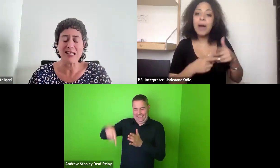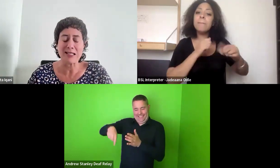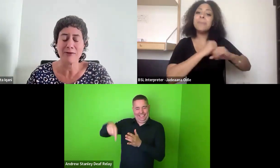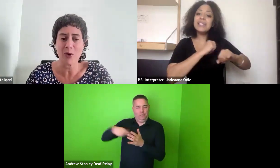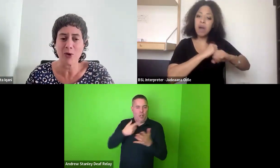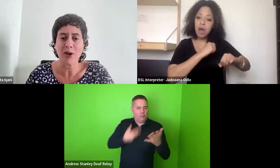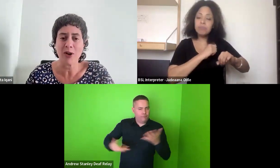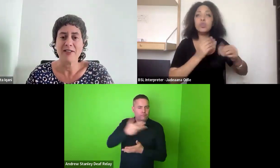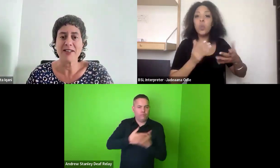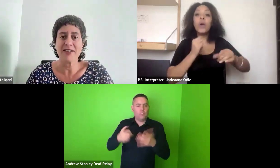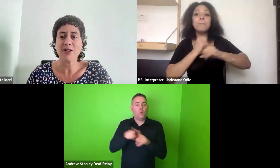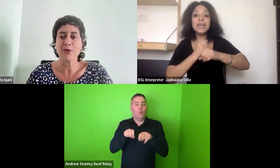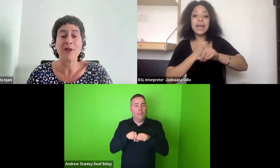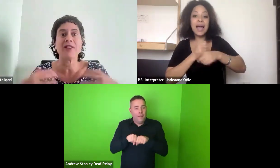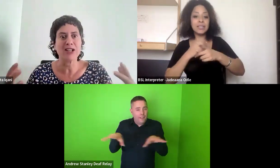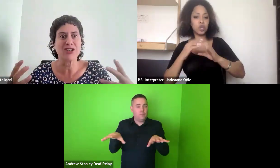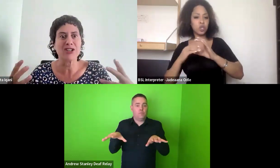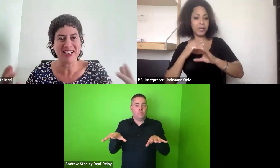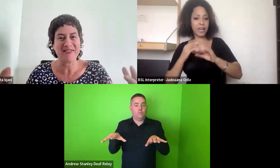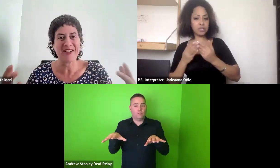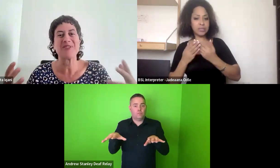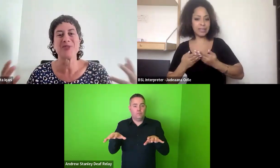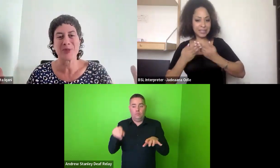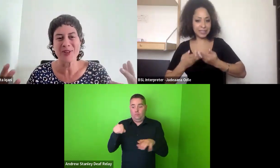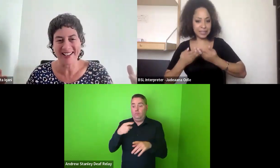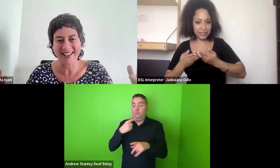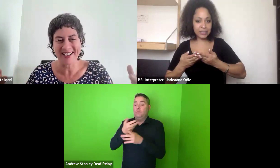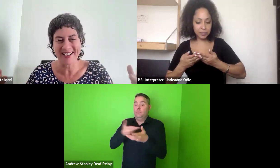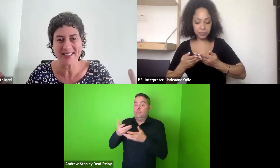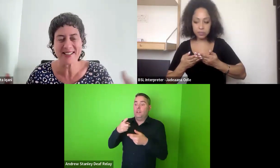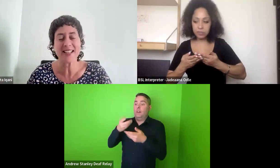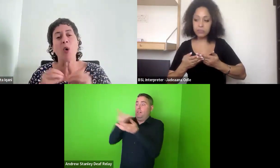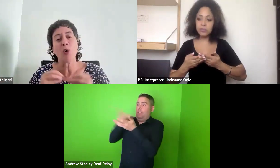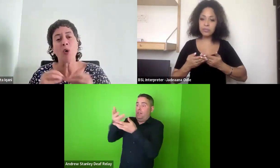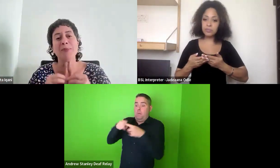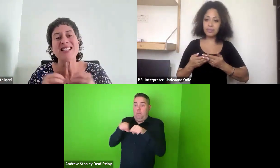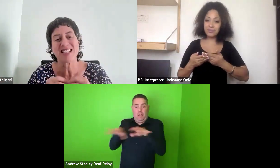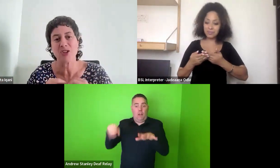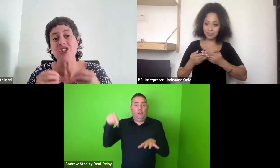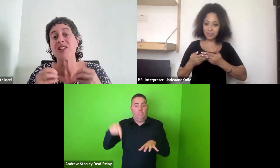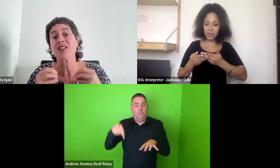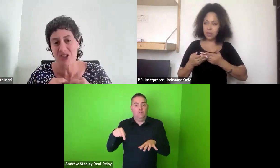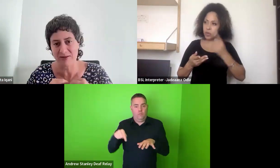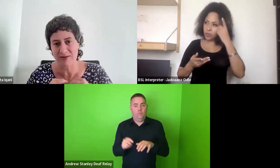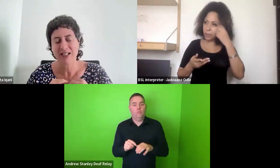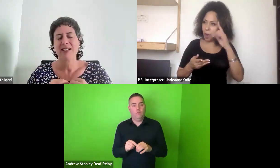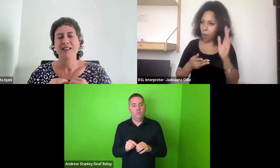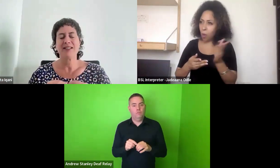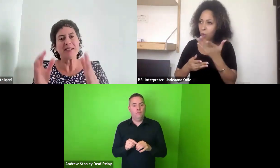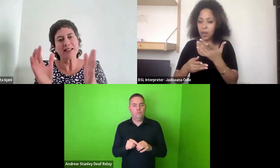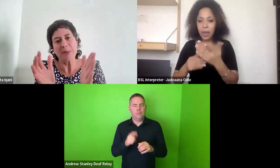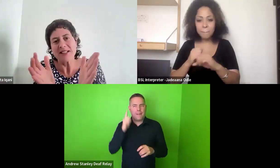communication studies for this revelation to kind of have been dawning upon us that all media are